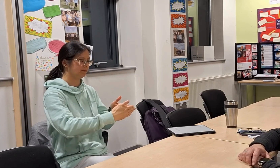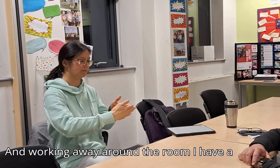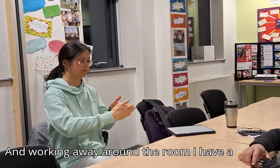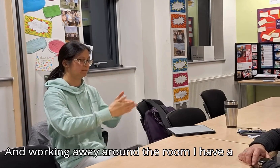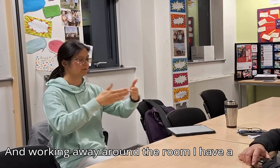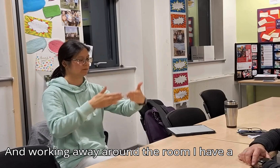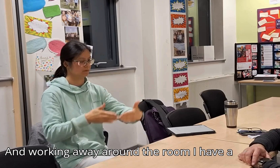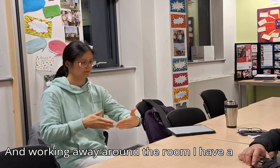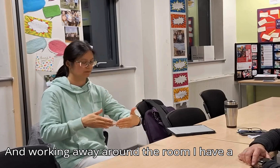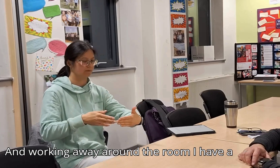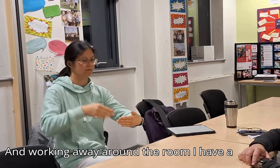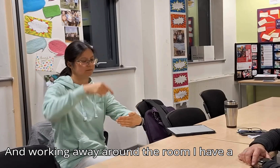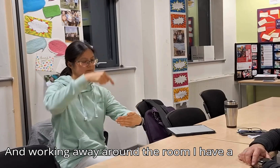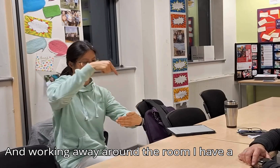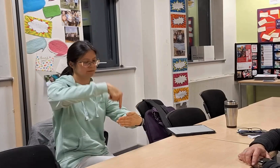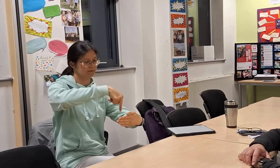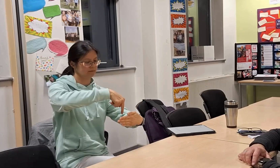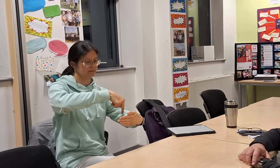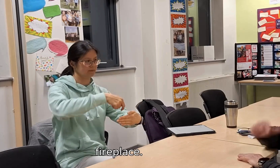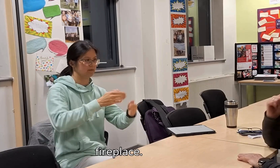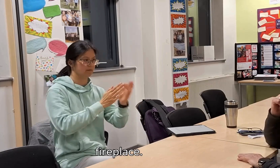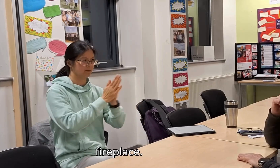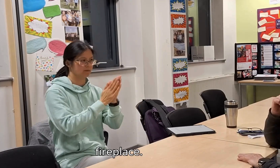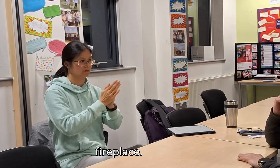And working my way around the room, I have a fireplace.